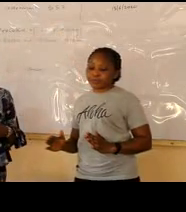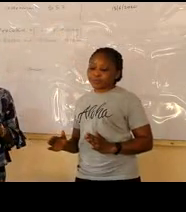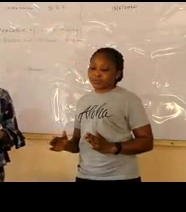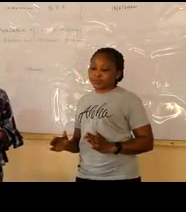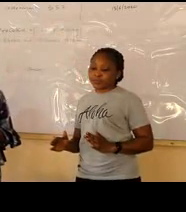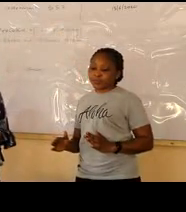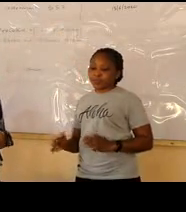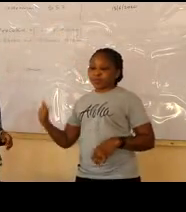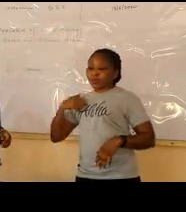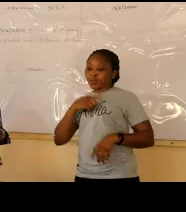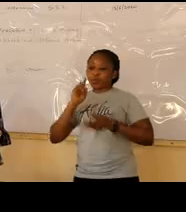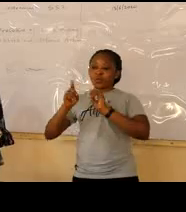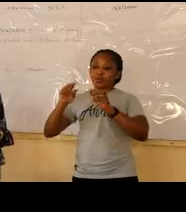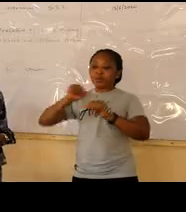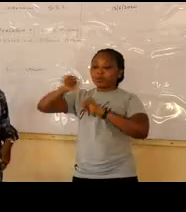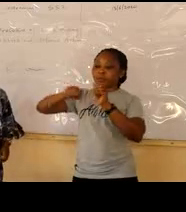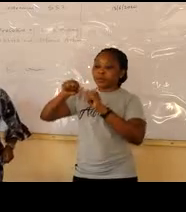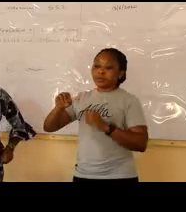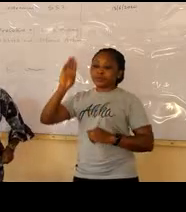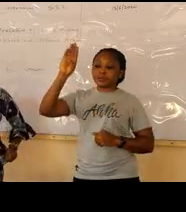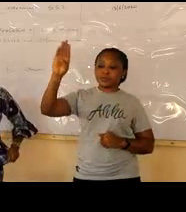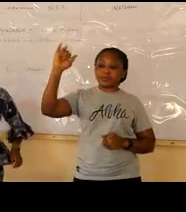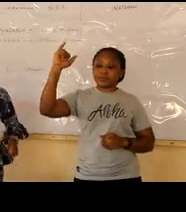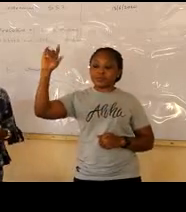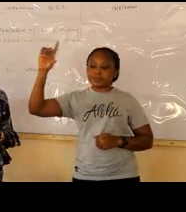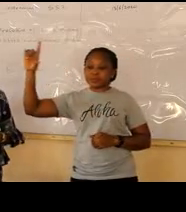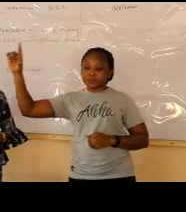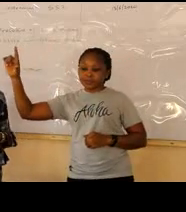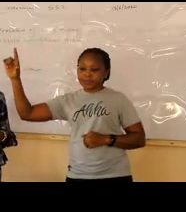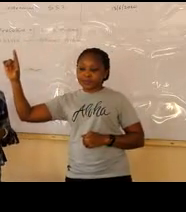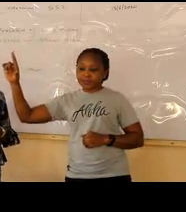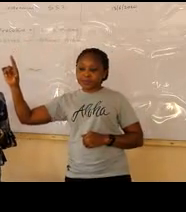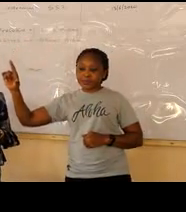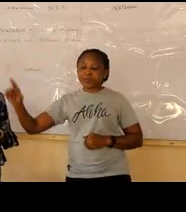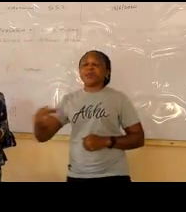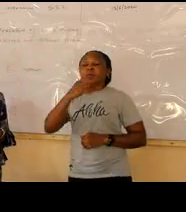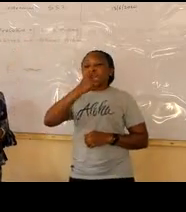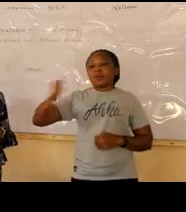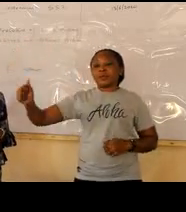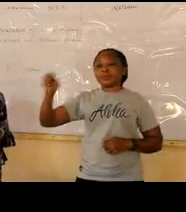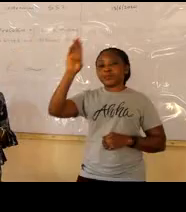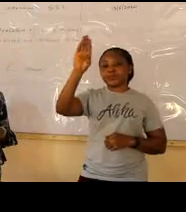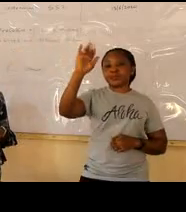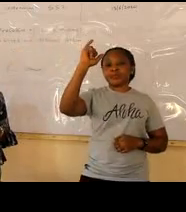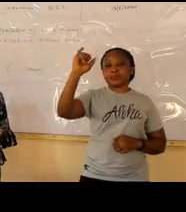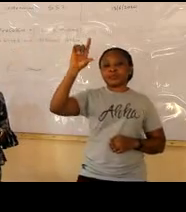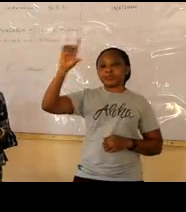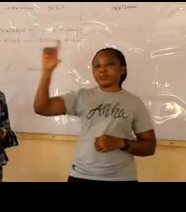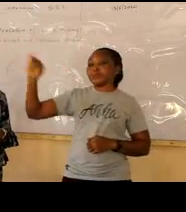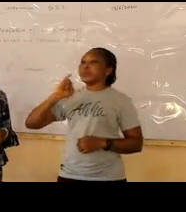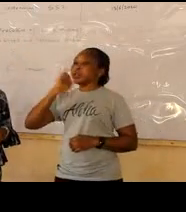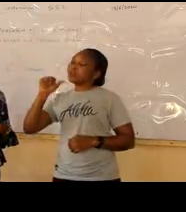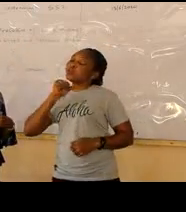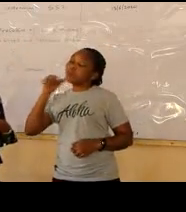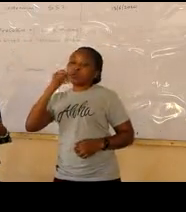Then same last week we talked about bill. I told you that a bill is not a law until it is signed